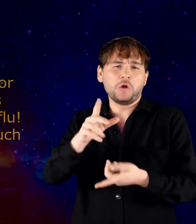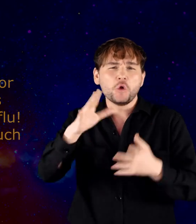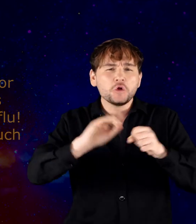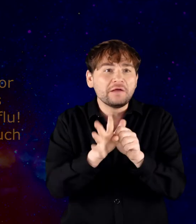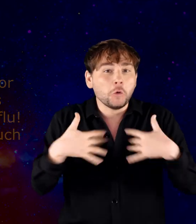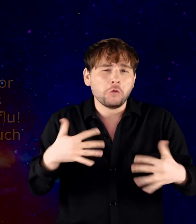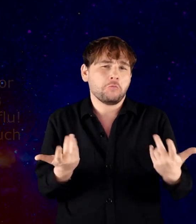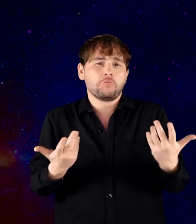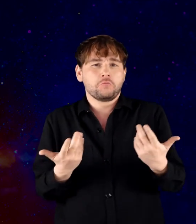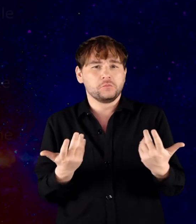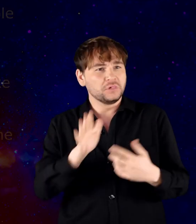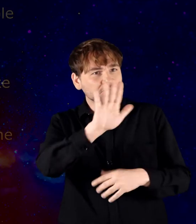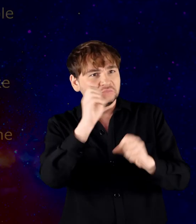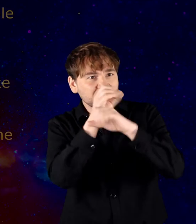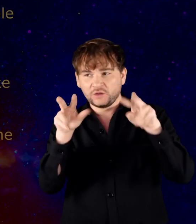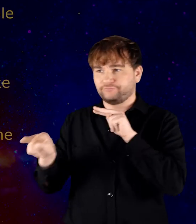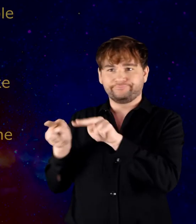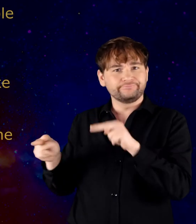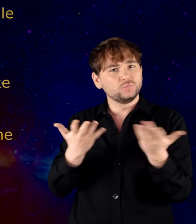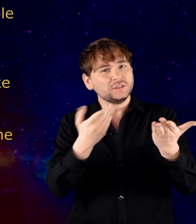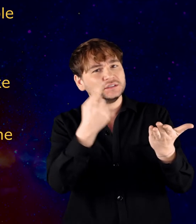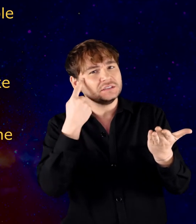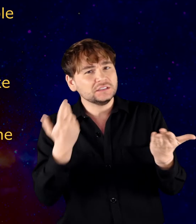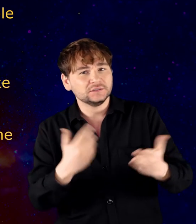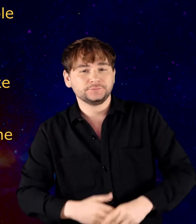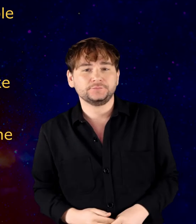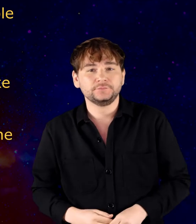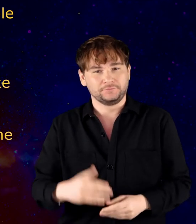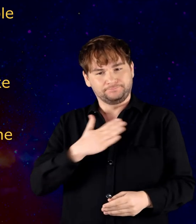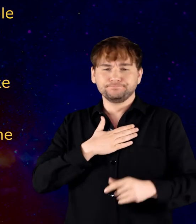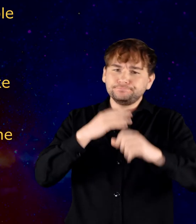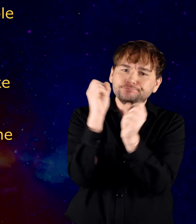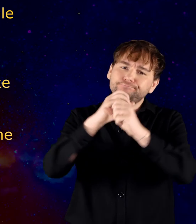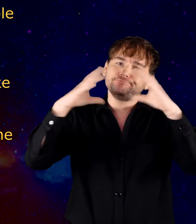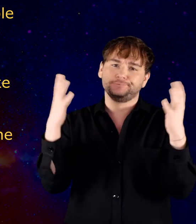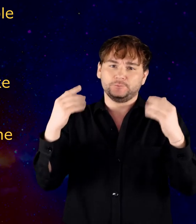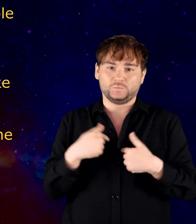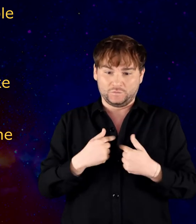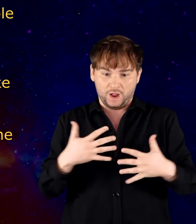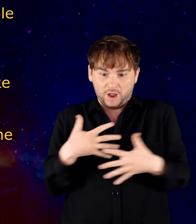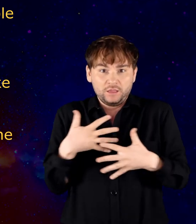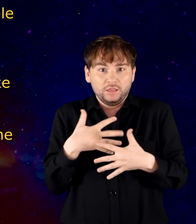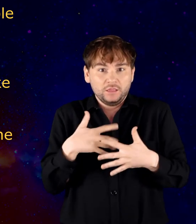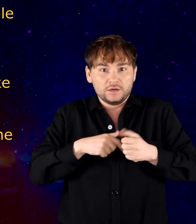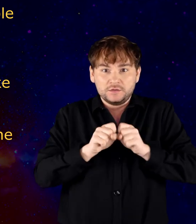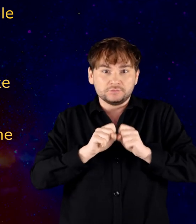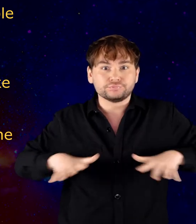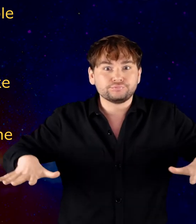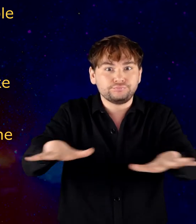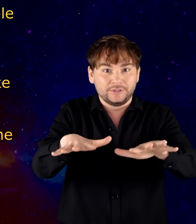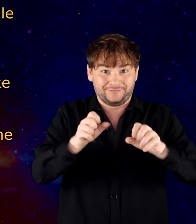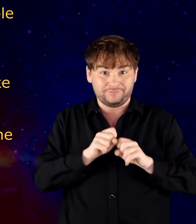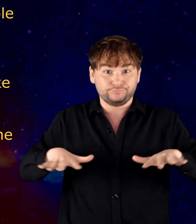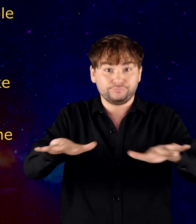personally react to such reports? My reaction to it is fear sells. It's as simple as that. Making